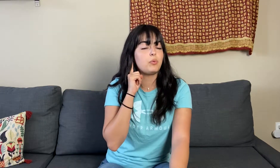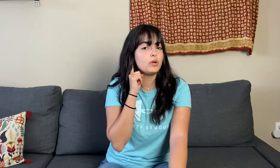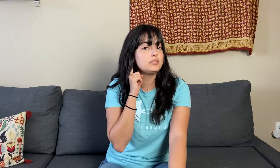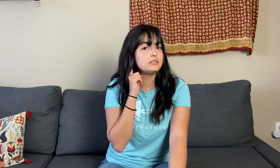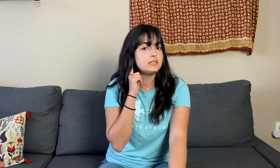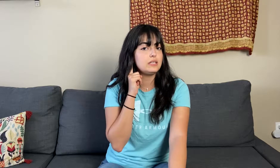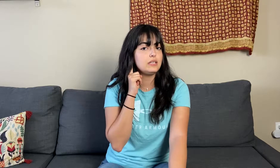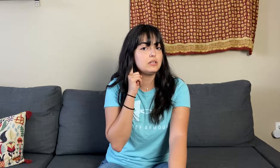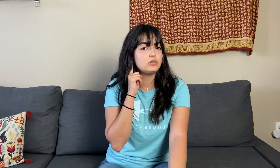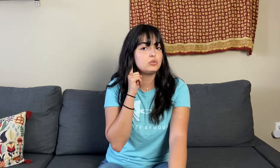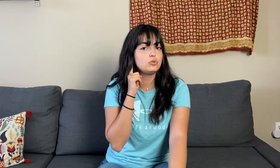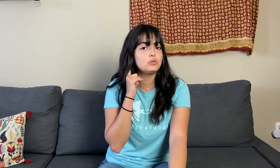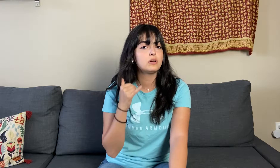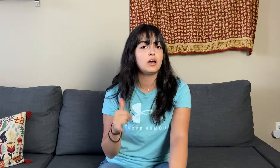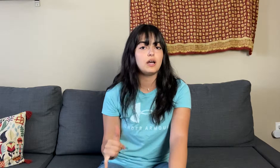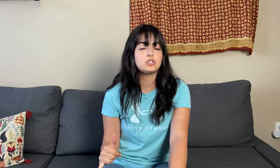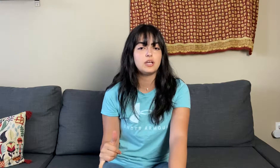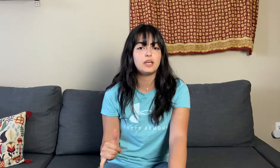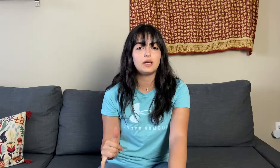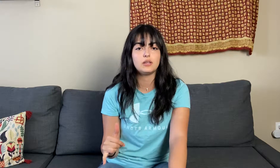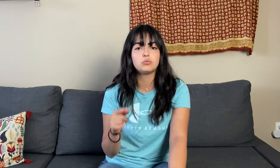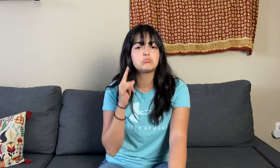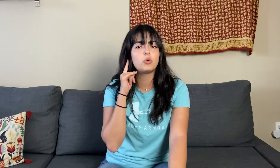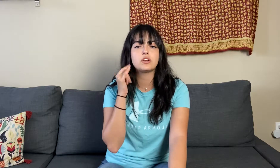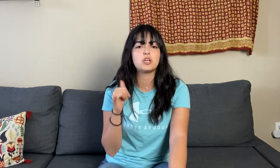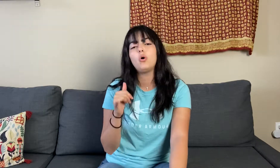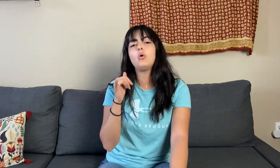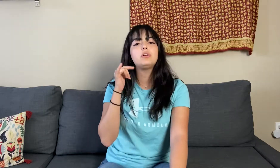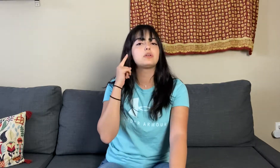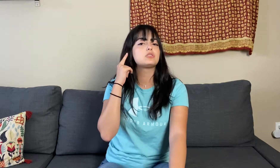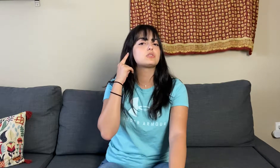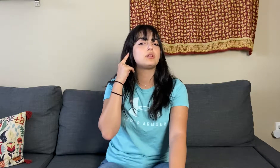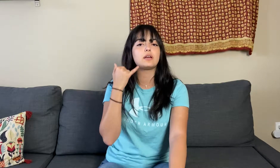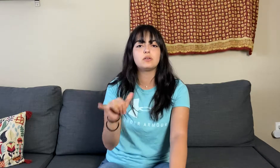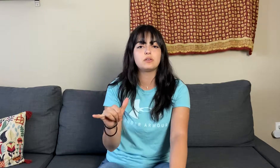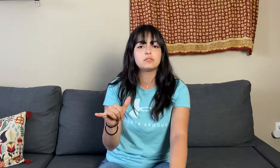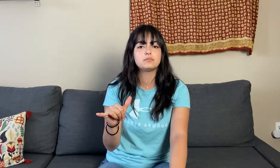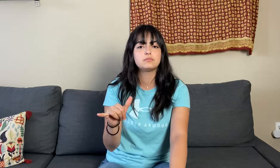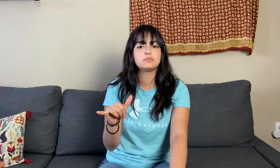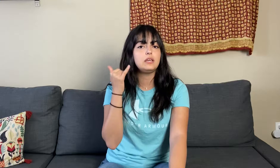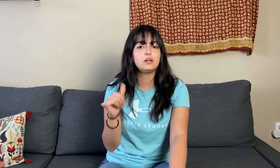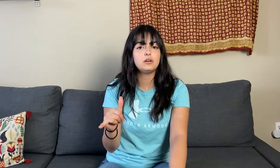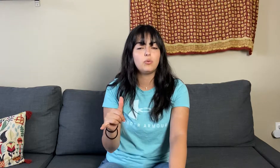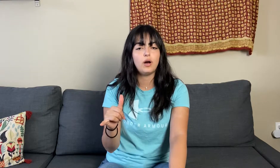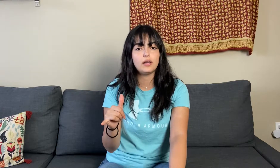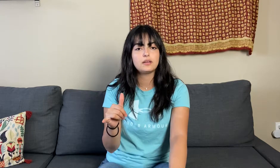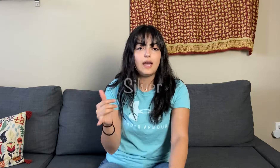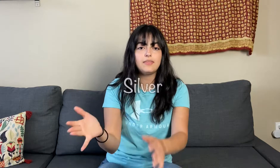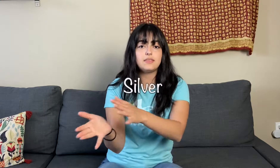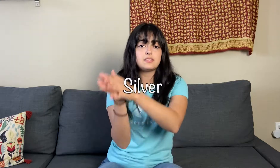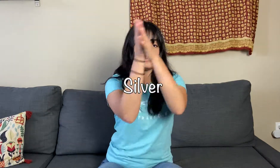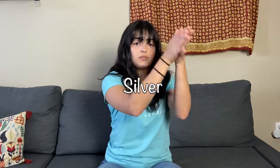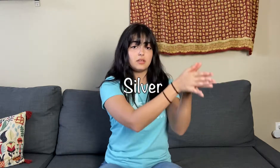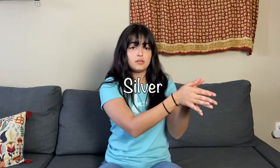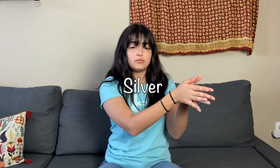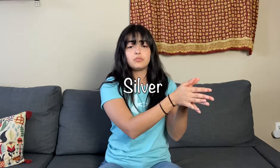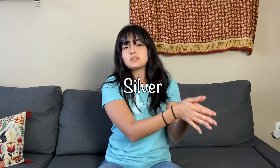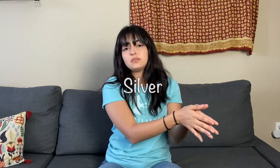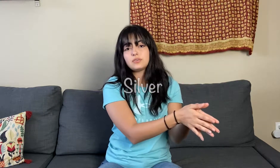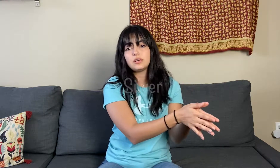pointing to the ear to a shaking yellow. Quick shake. Or you can just go like ear, Y. And then the same thing for silver.